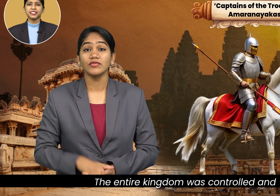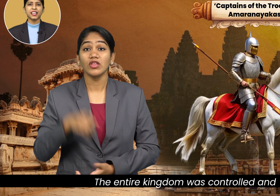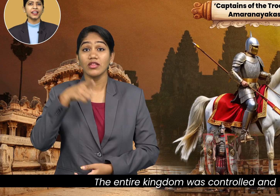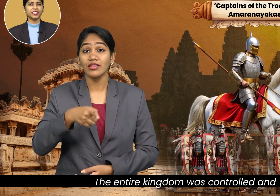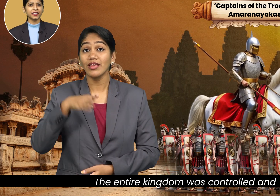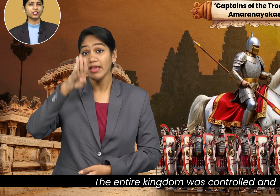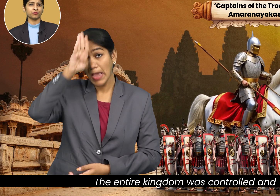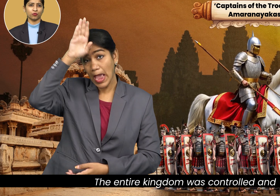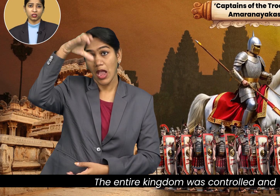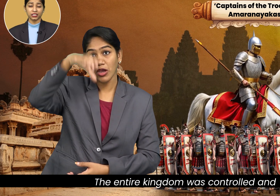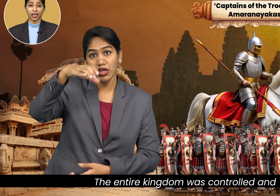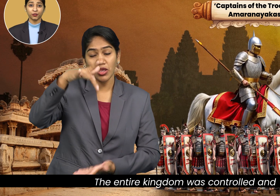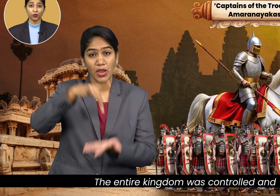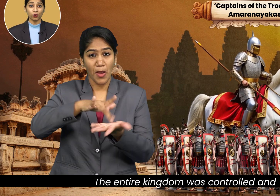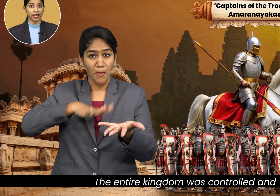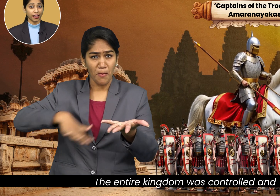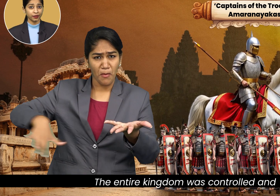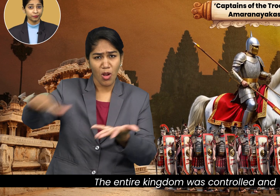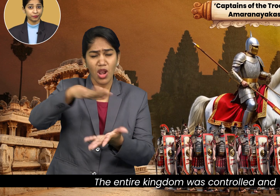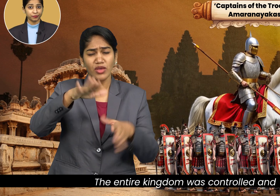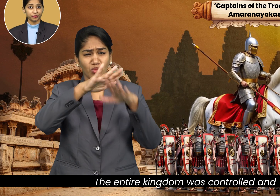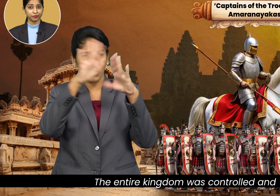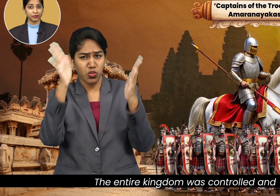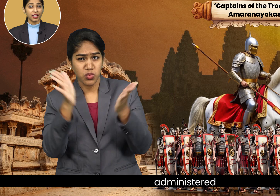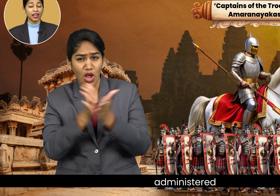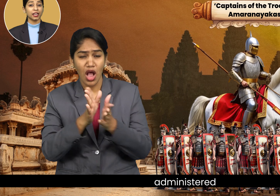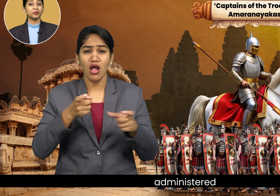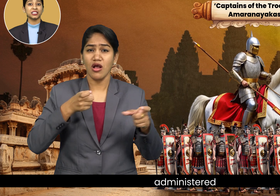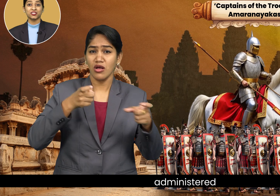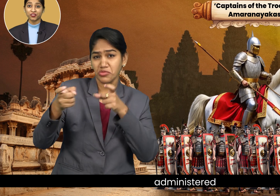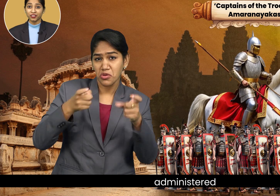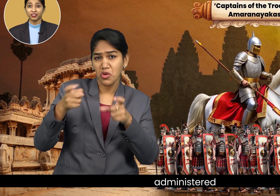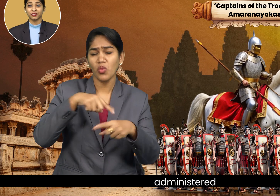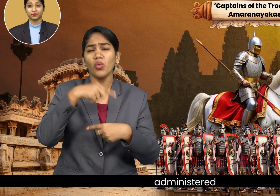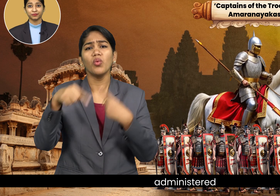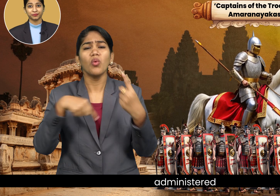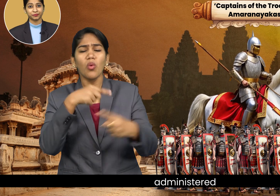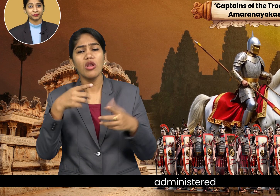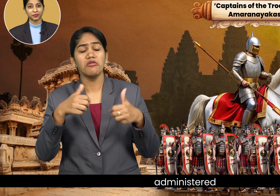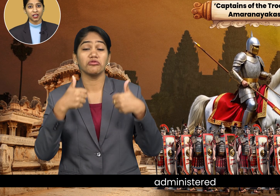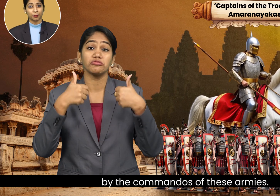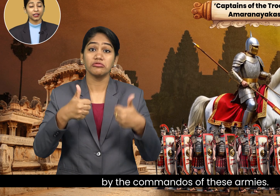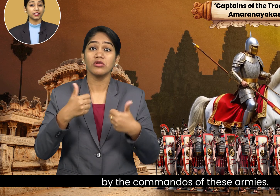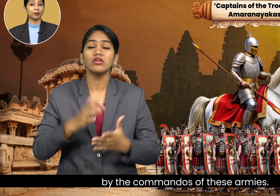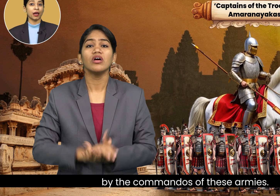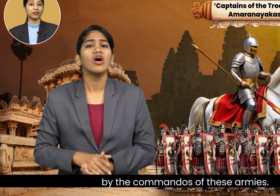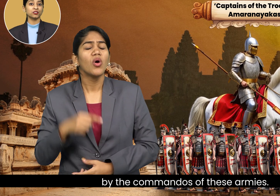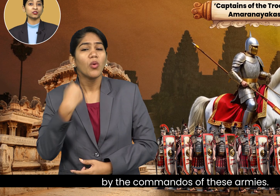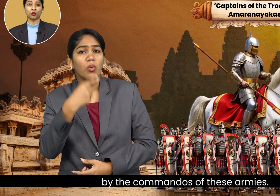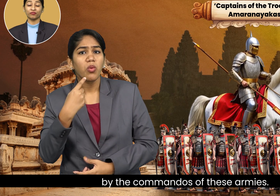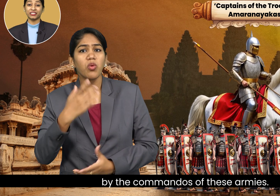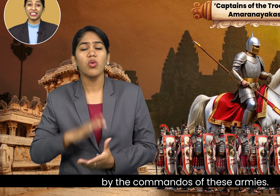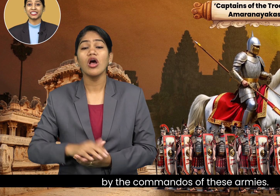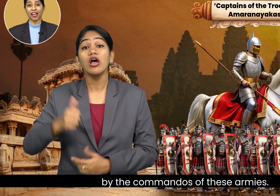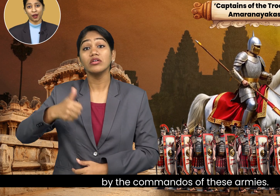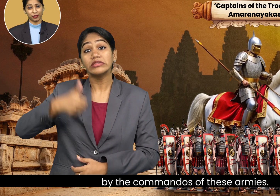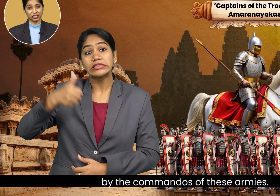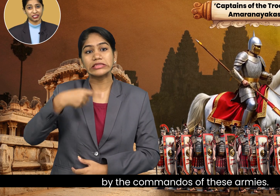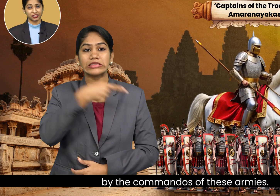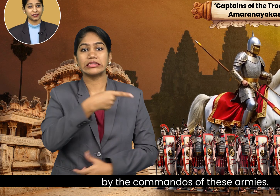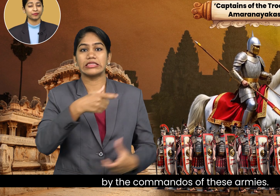The entire kingdom was controlled and administered by the commanders of